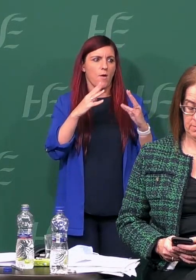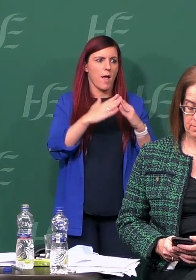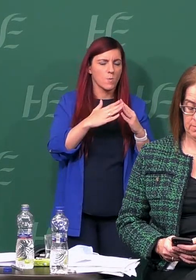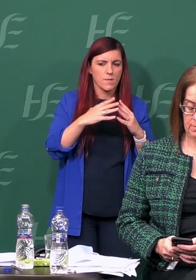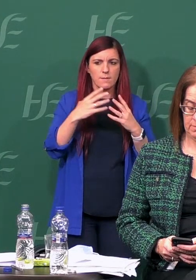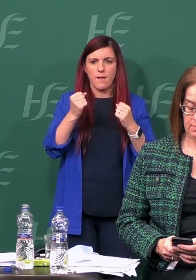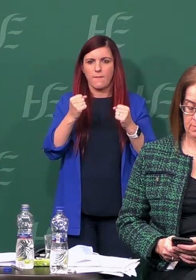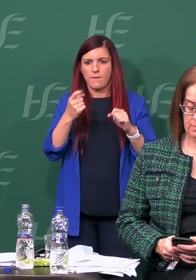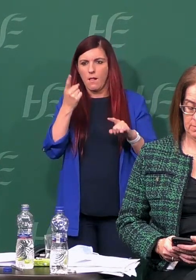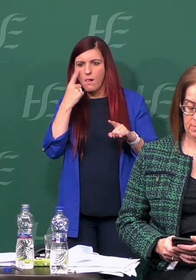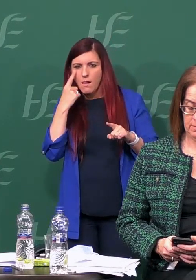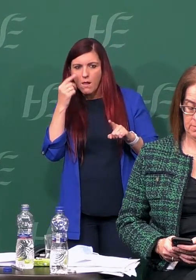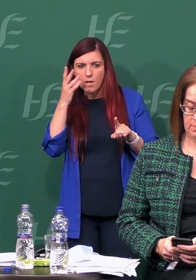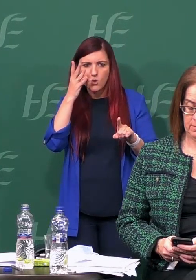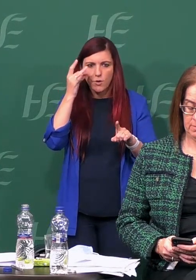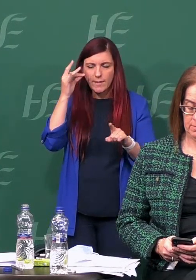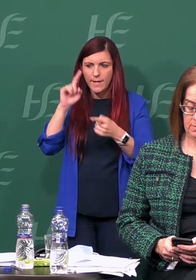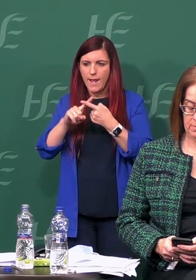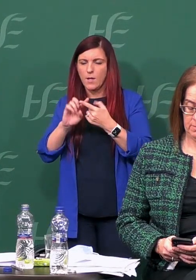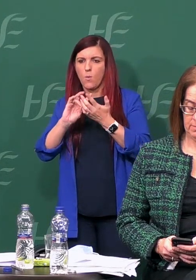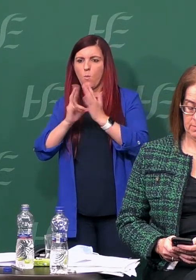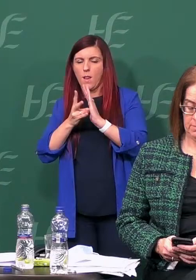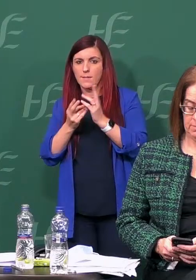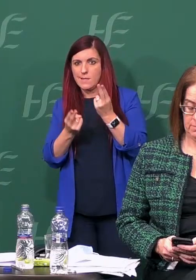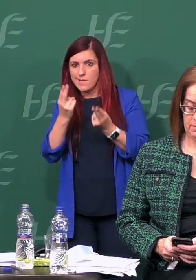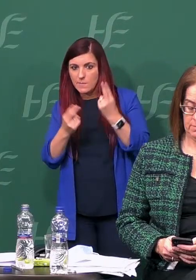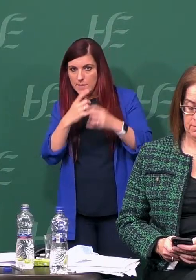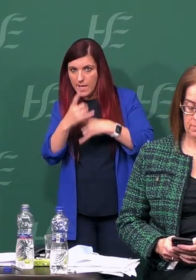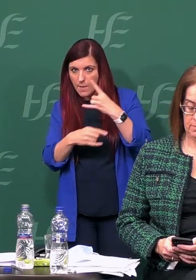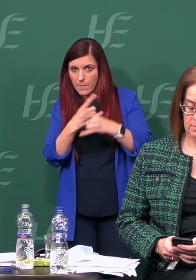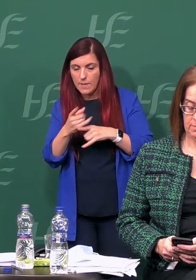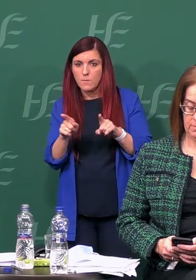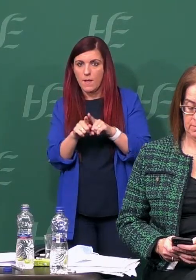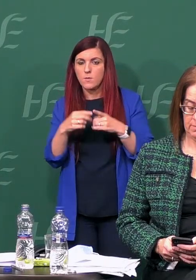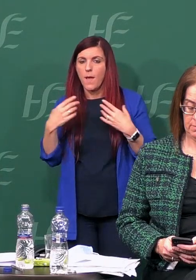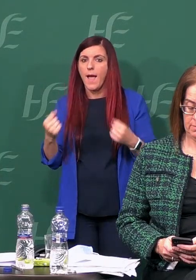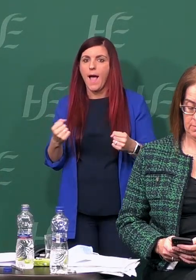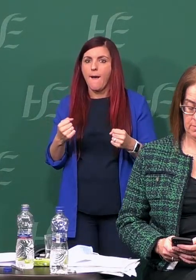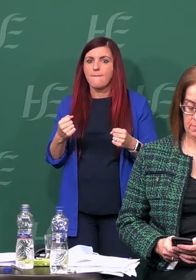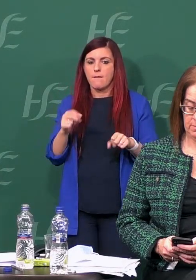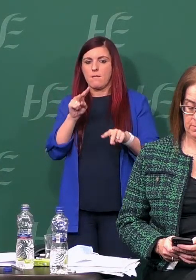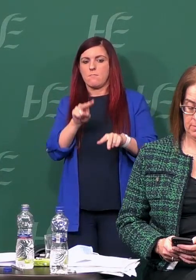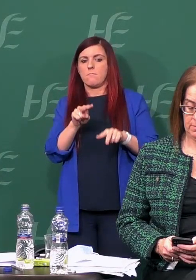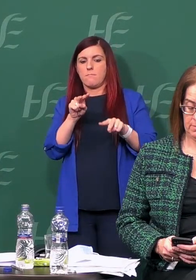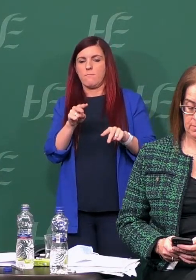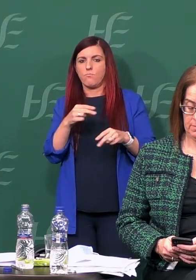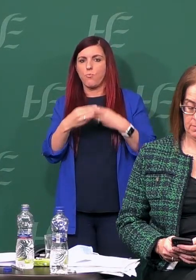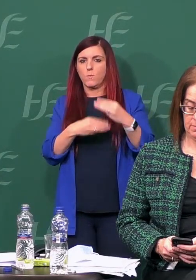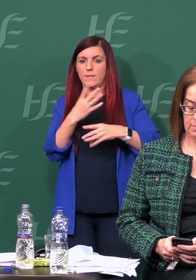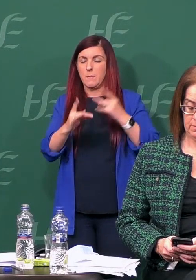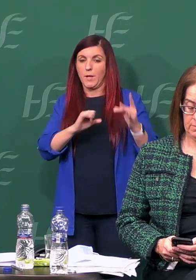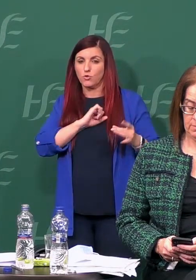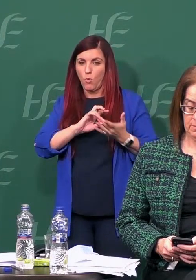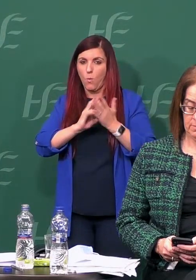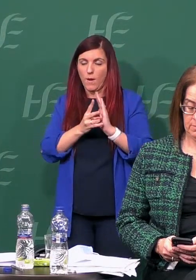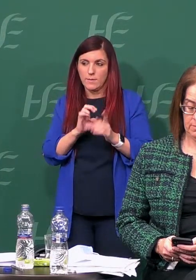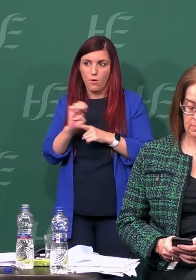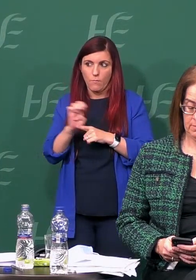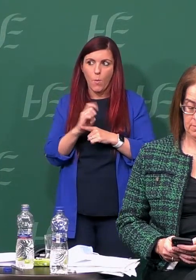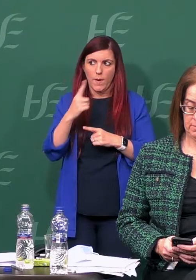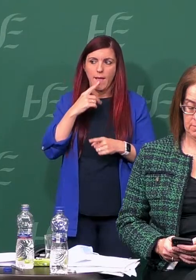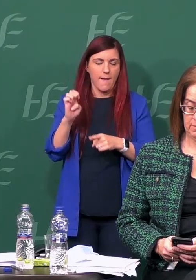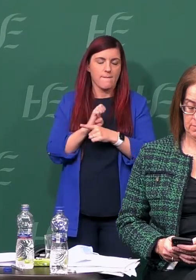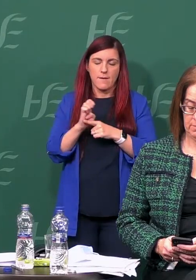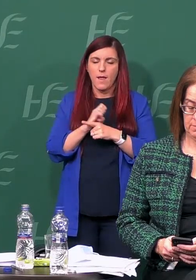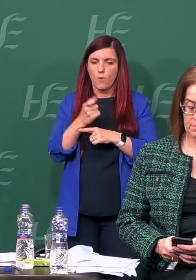and stock checking and QA coming in. So yes, there's an oversight process of all of those actions at the minute. But sufficient stocks, very strong supply